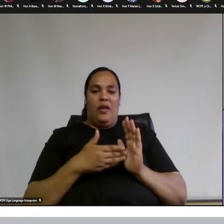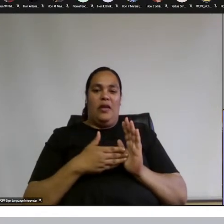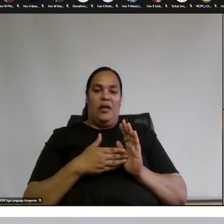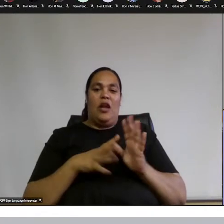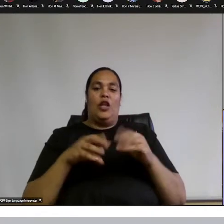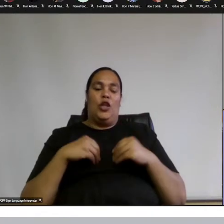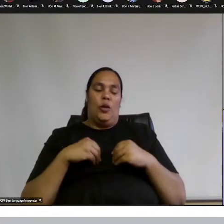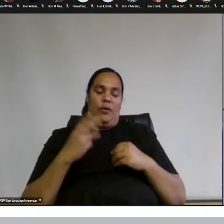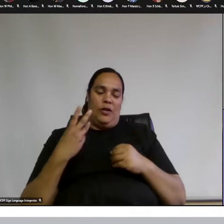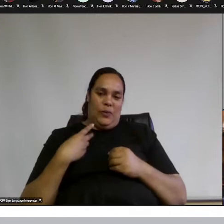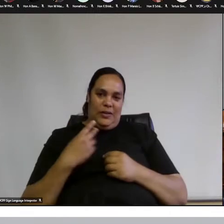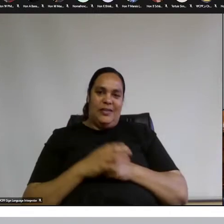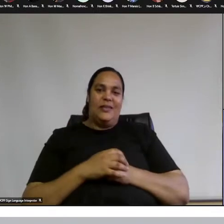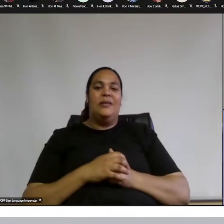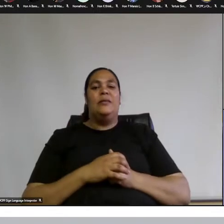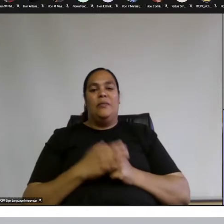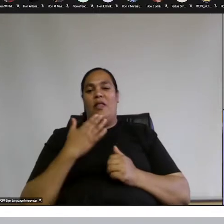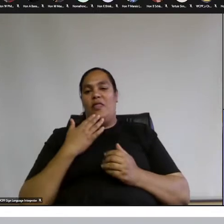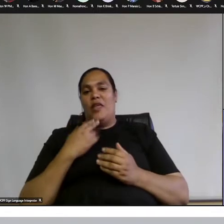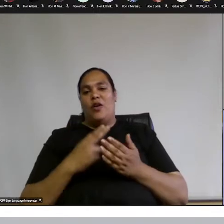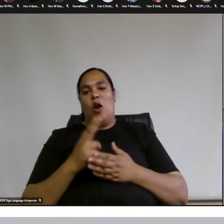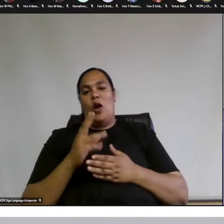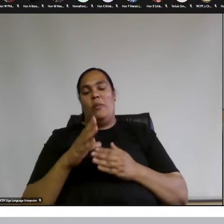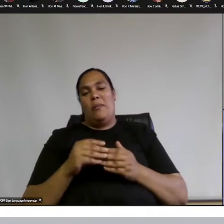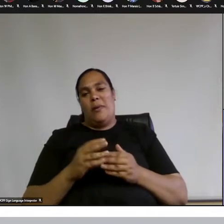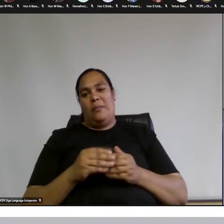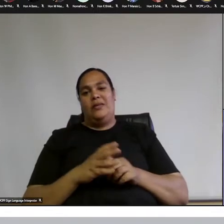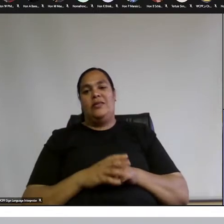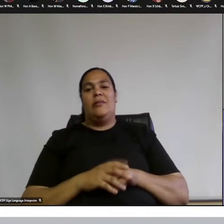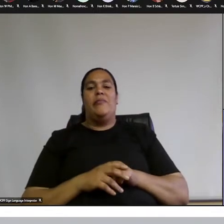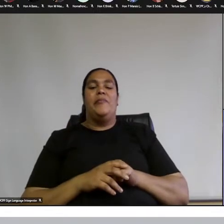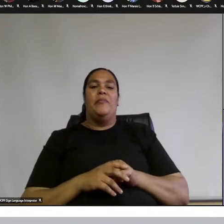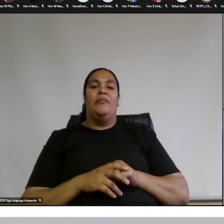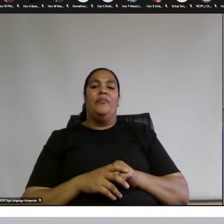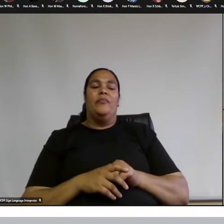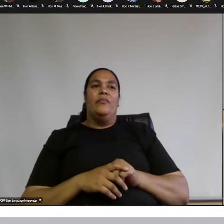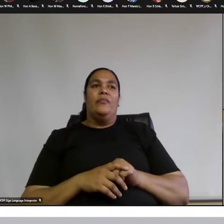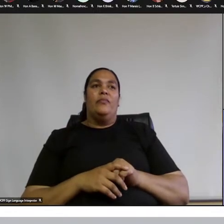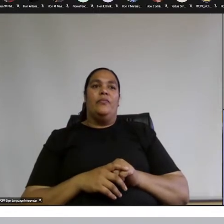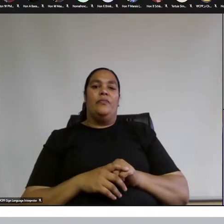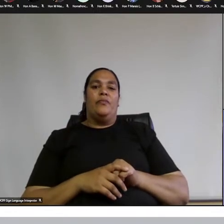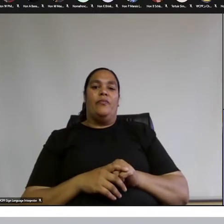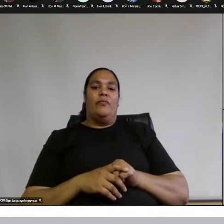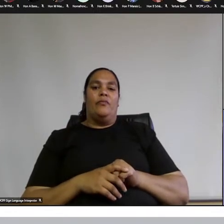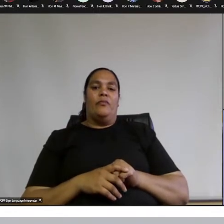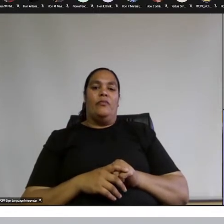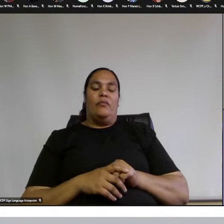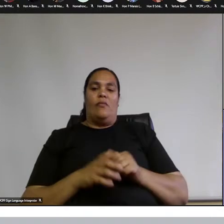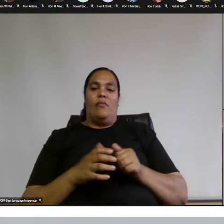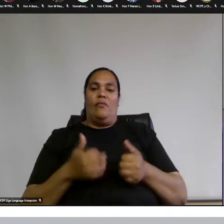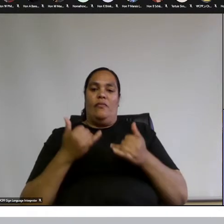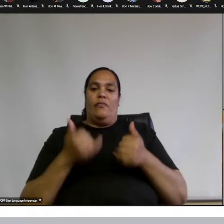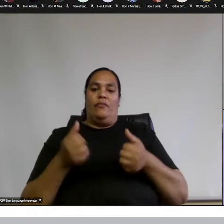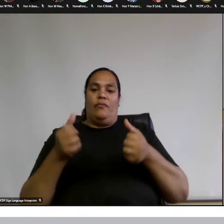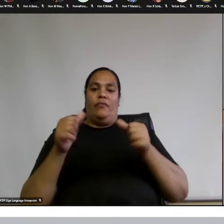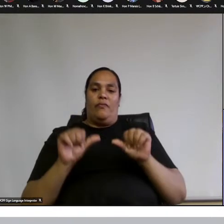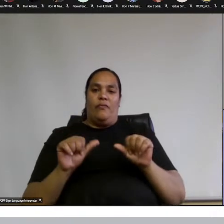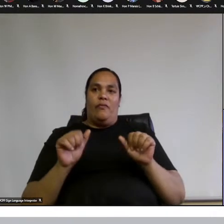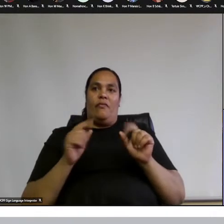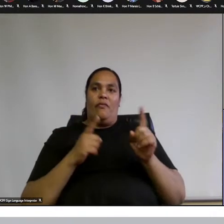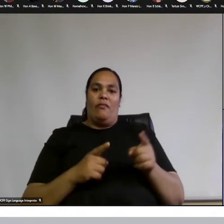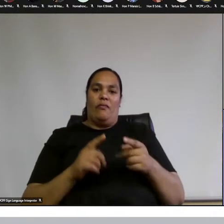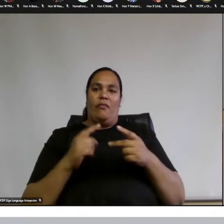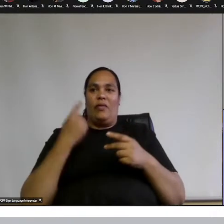been adopted. Thank you, honourable members. Now let us move to the next order.